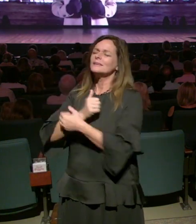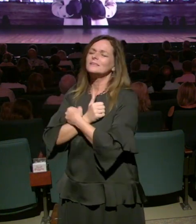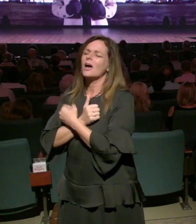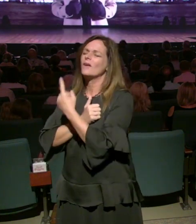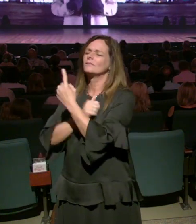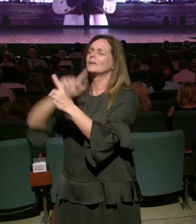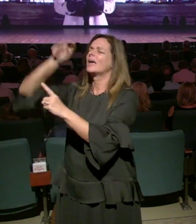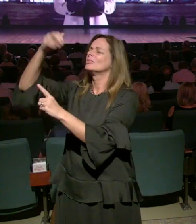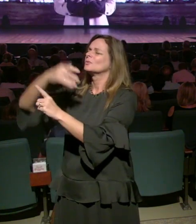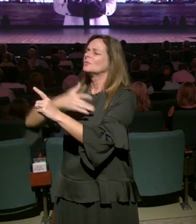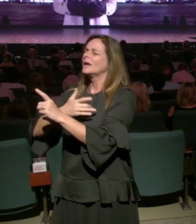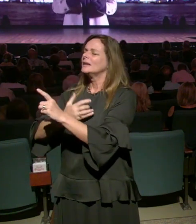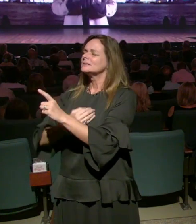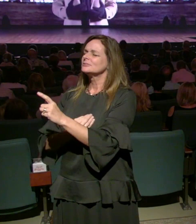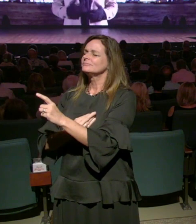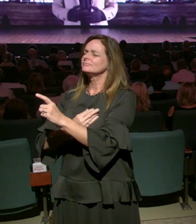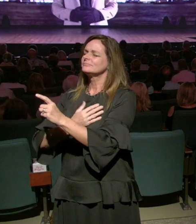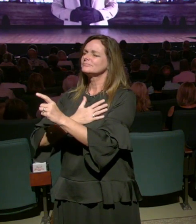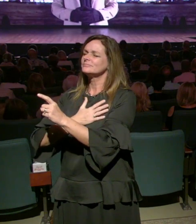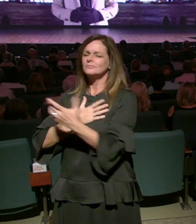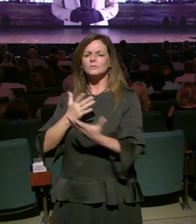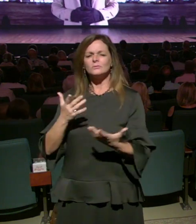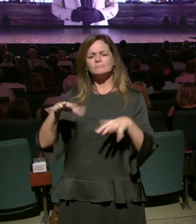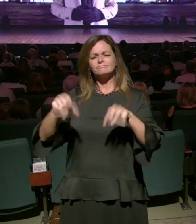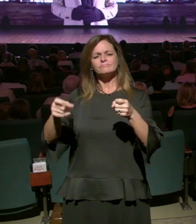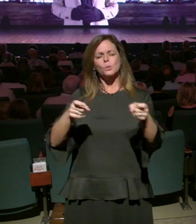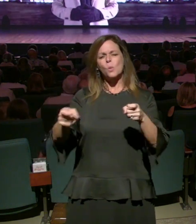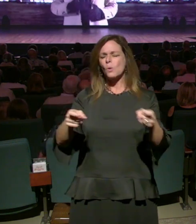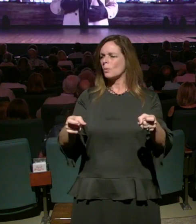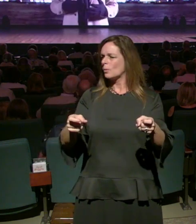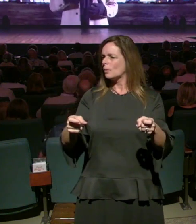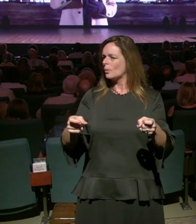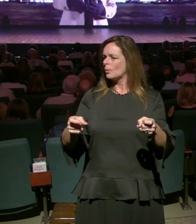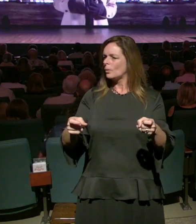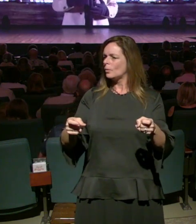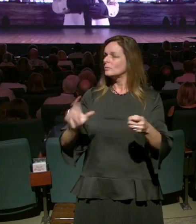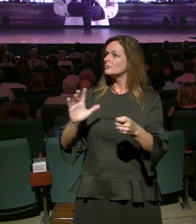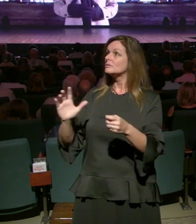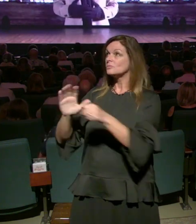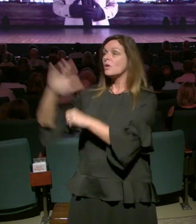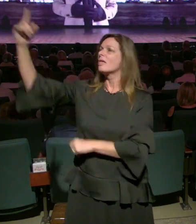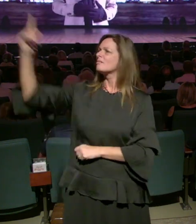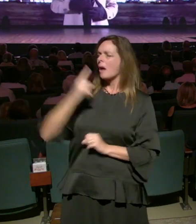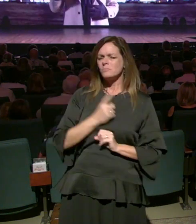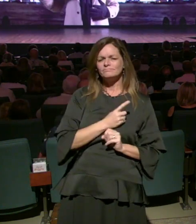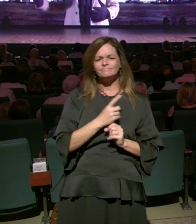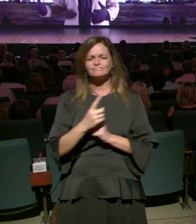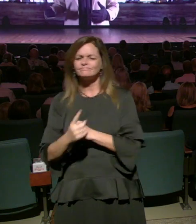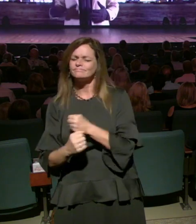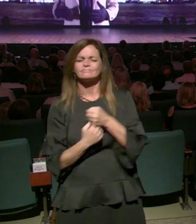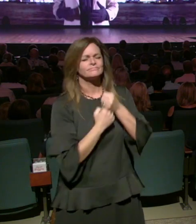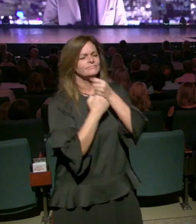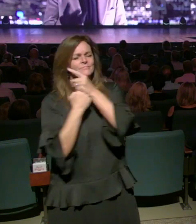in your life today, and allow him to be the Lord over your life. And when you do, he promises to step into your life to make everything